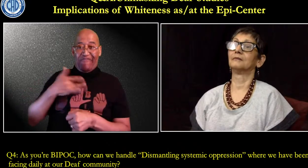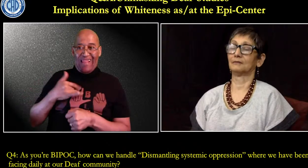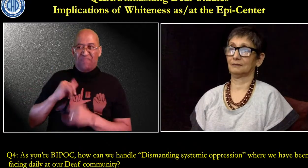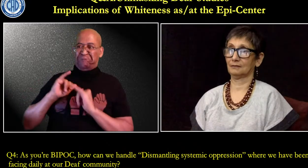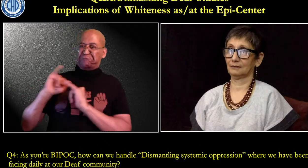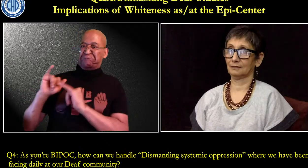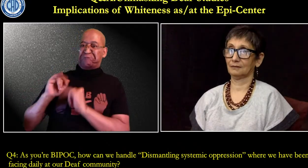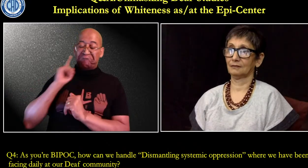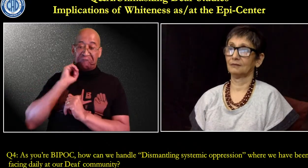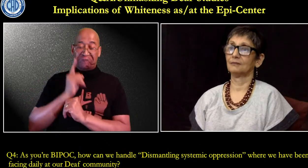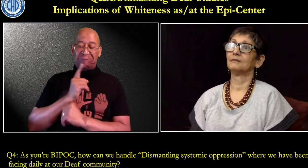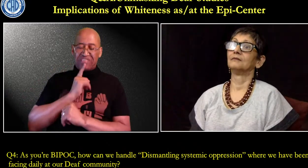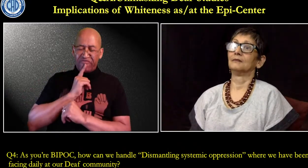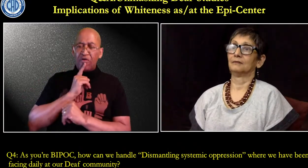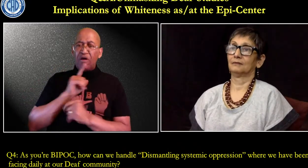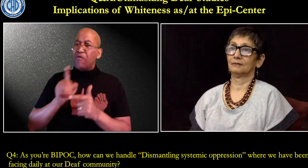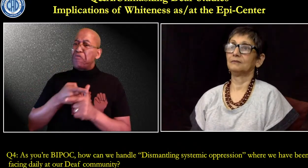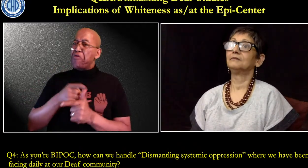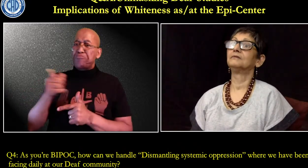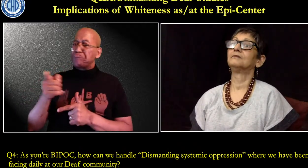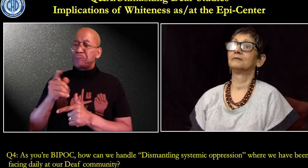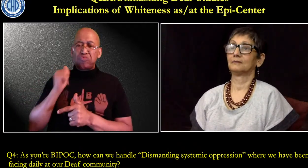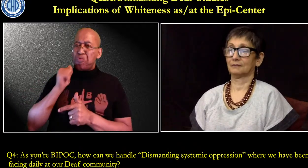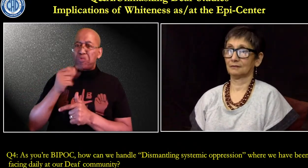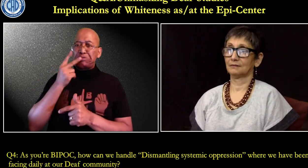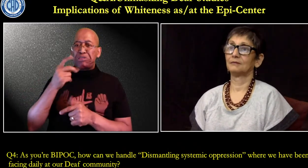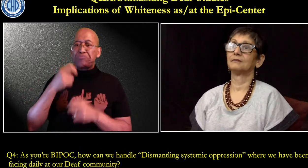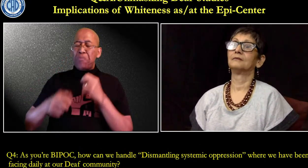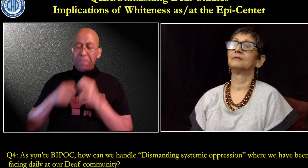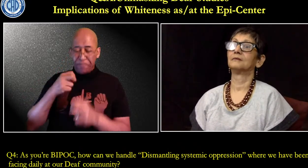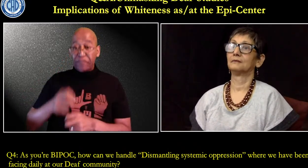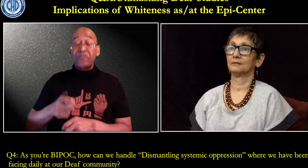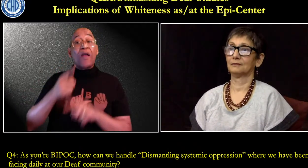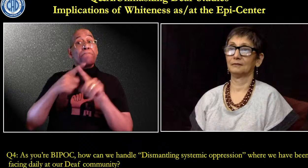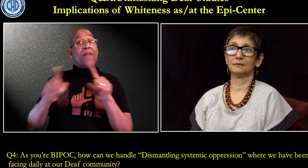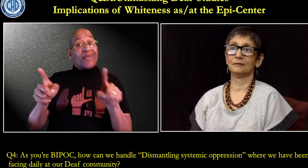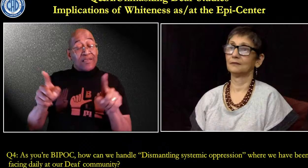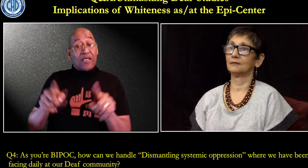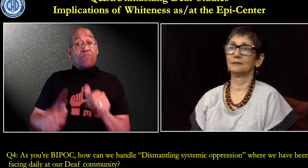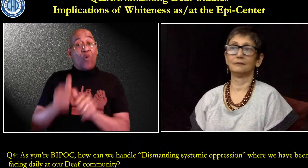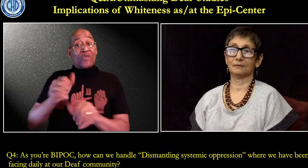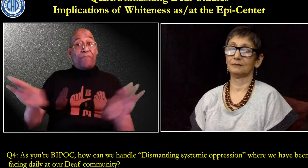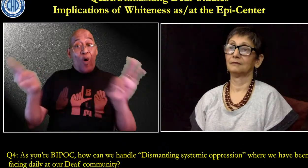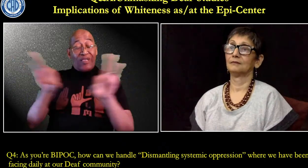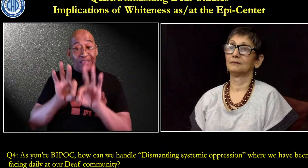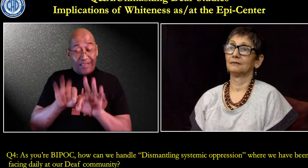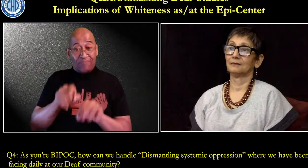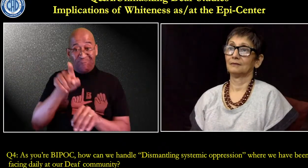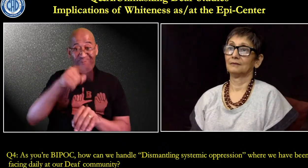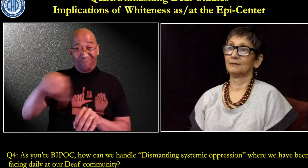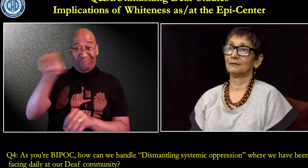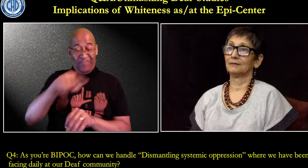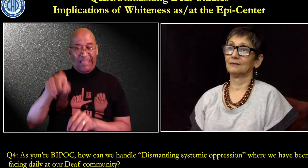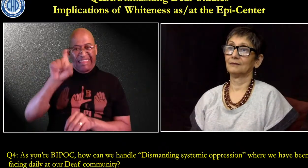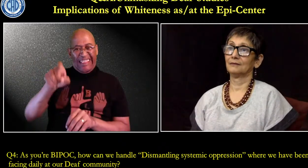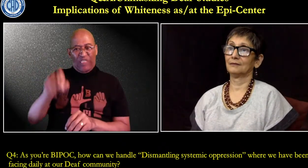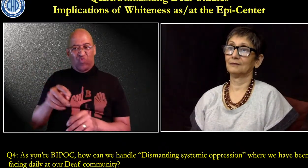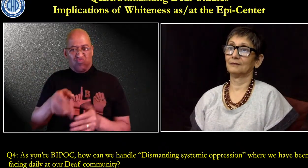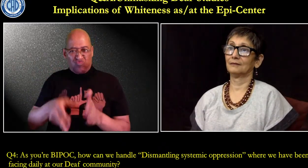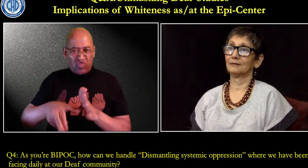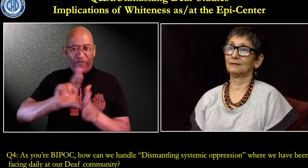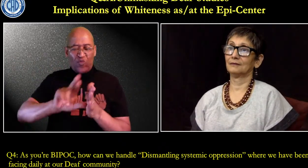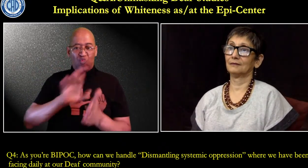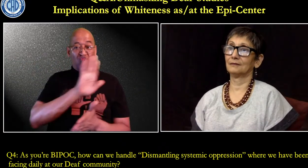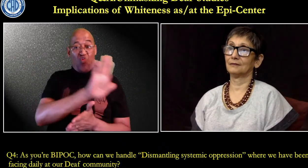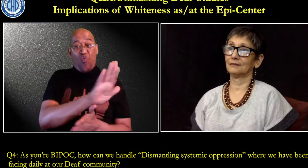it up and friendly and open it up a friendly environment and welcome the deaf by POC to the events with no problem.